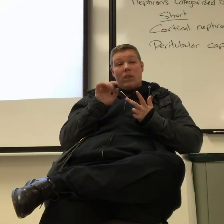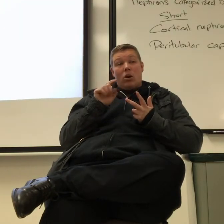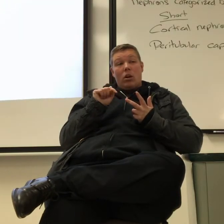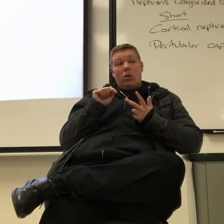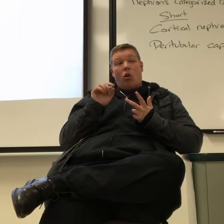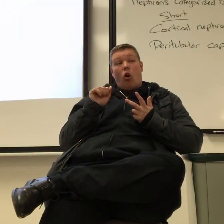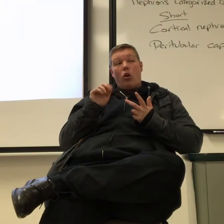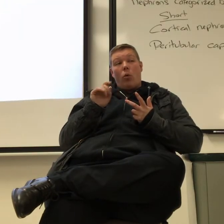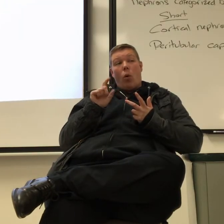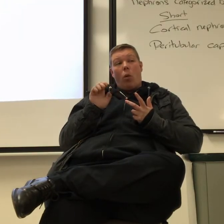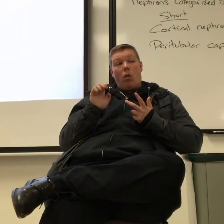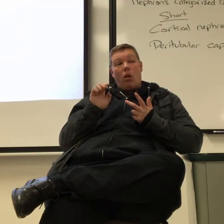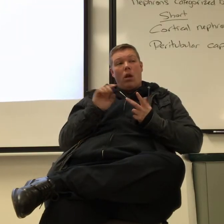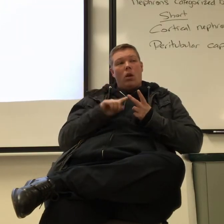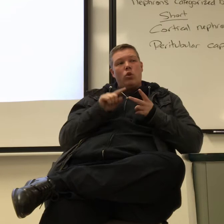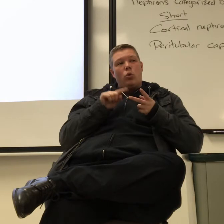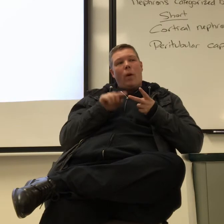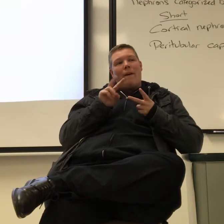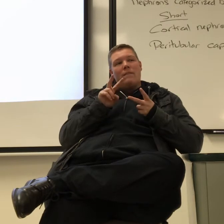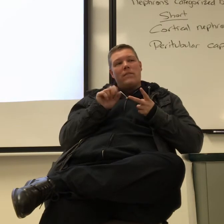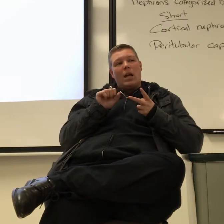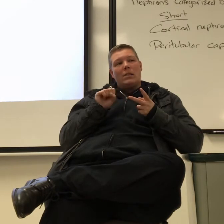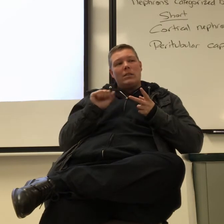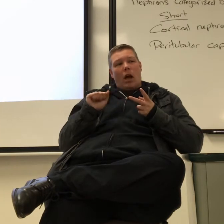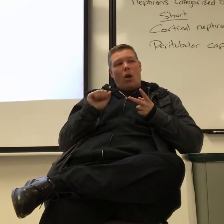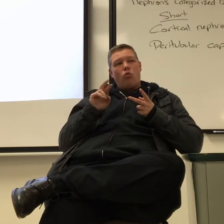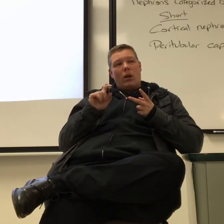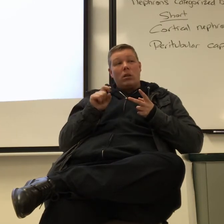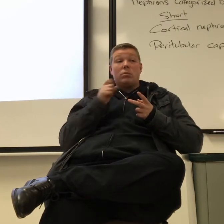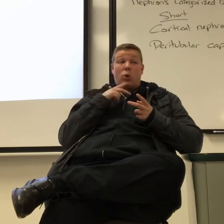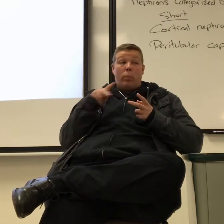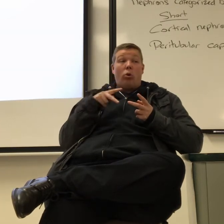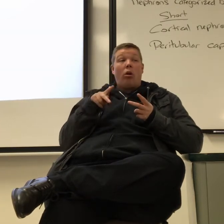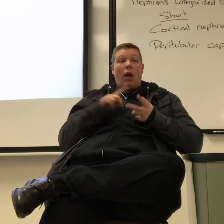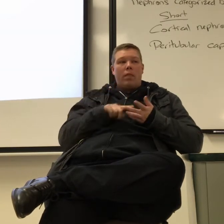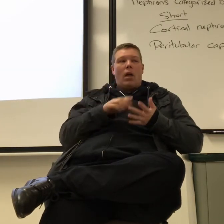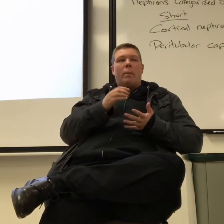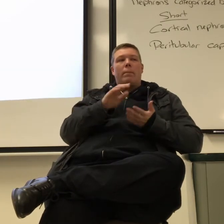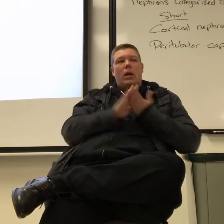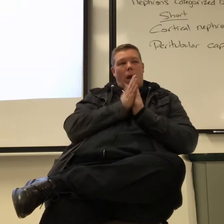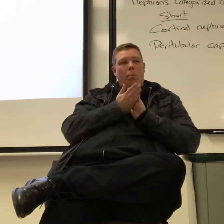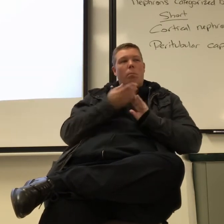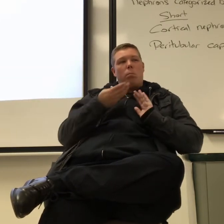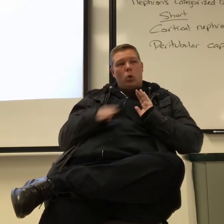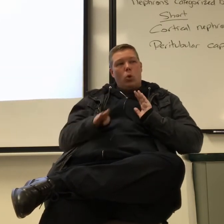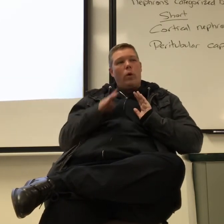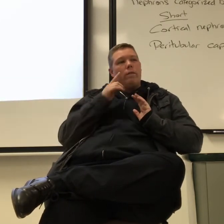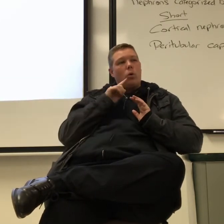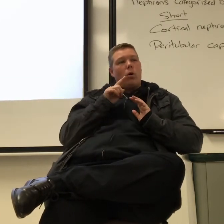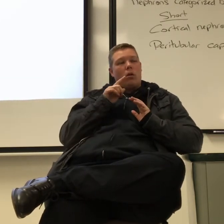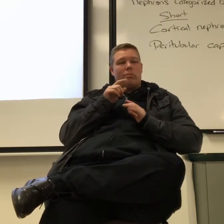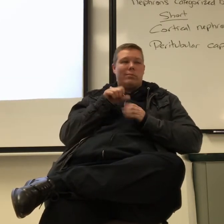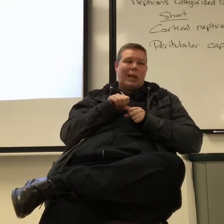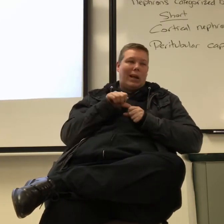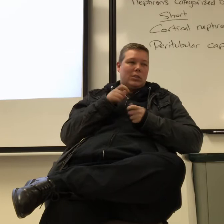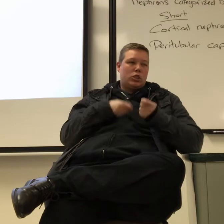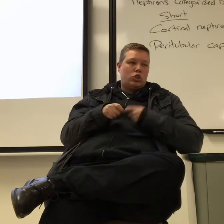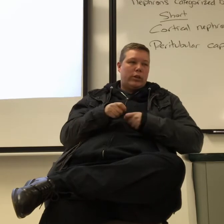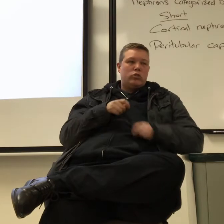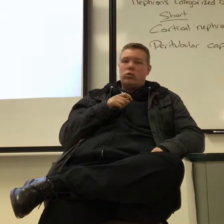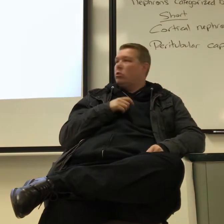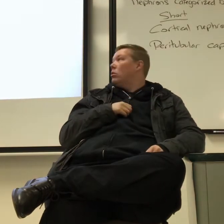When it goes down to the vasa recta, see how it turns purple? Then it goes back to the blue for the symbolizing the gas exchange. The same thing right